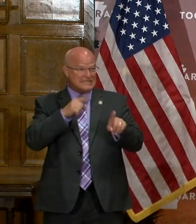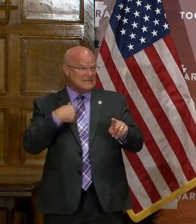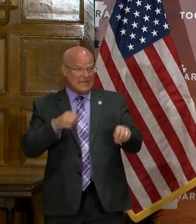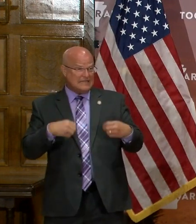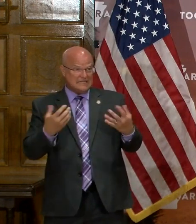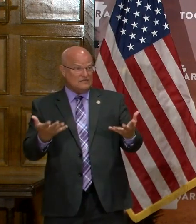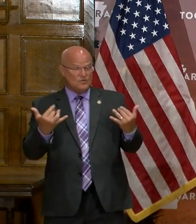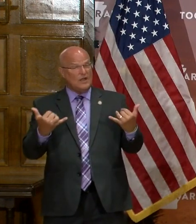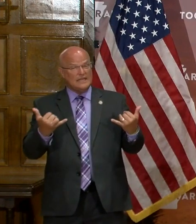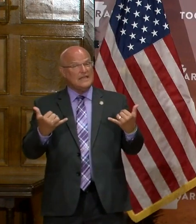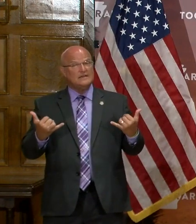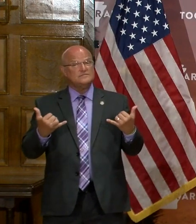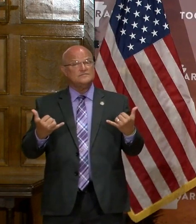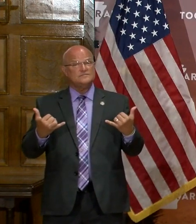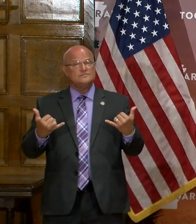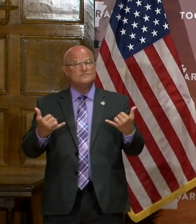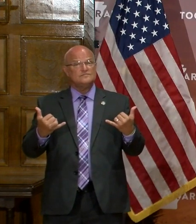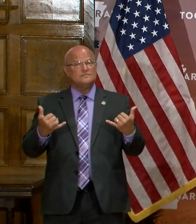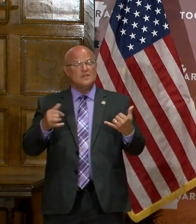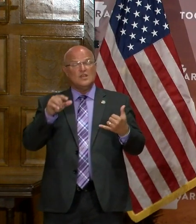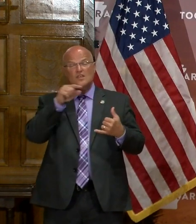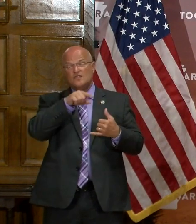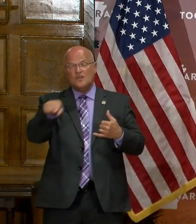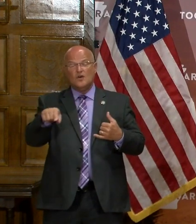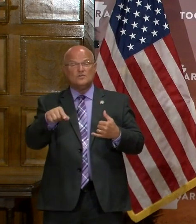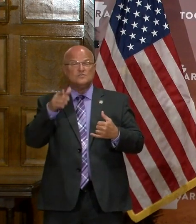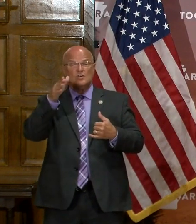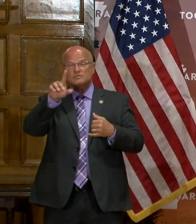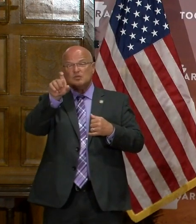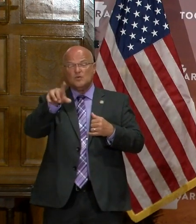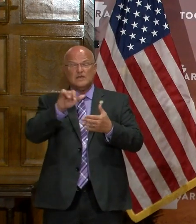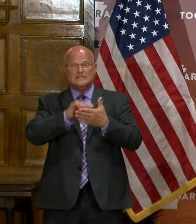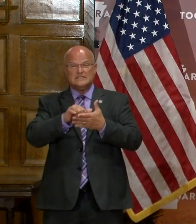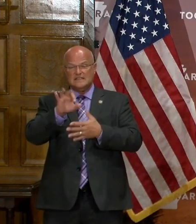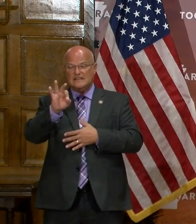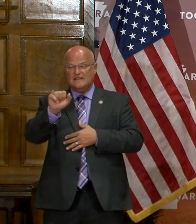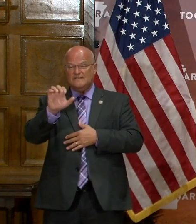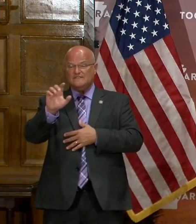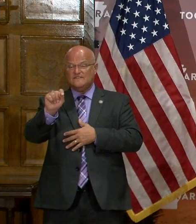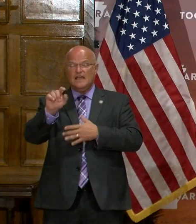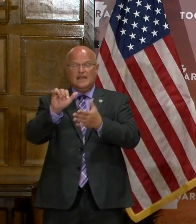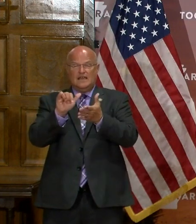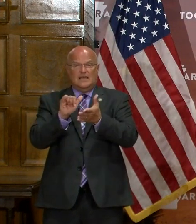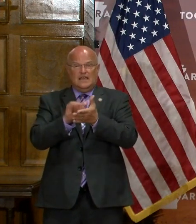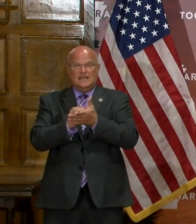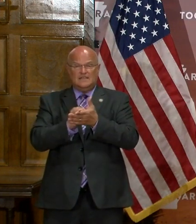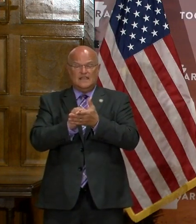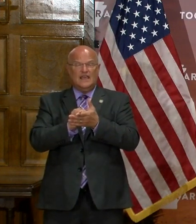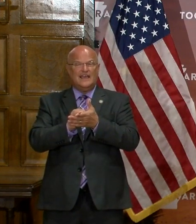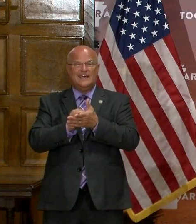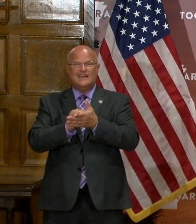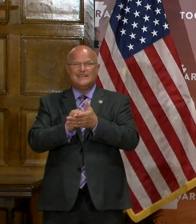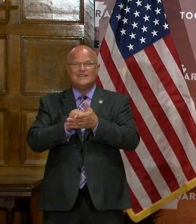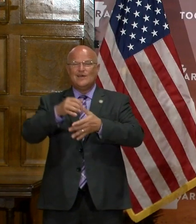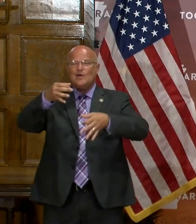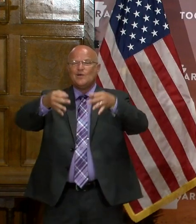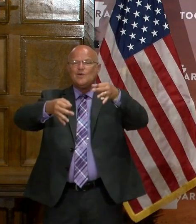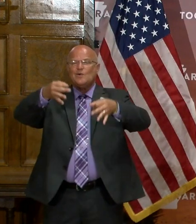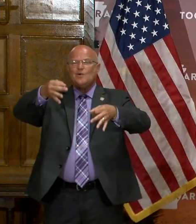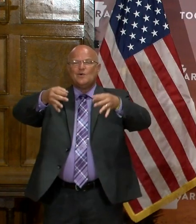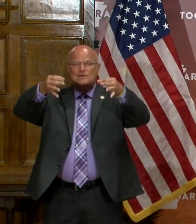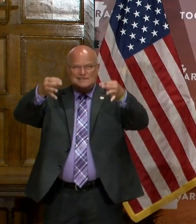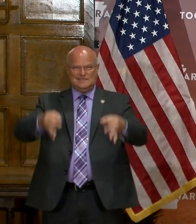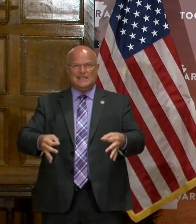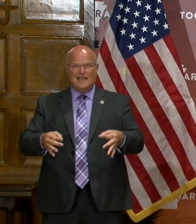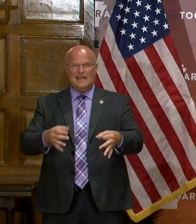answer that I can give you right now. Those are ultimately questions of fact that juries have to determine and fact